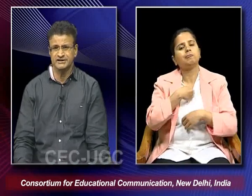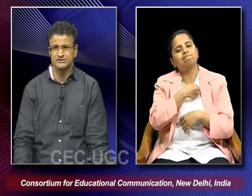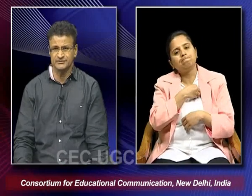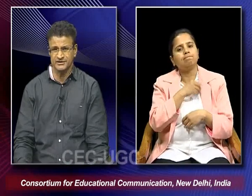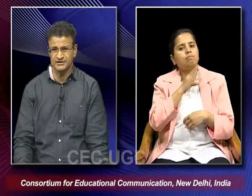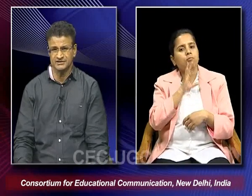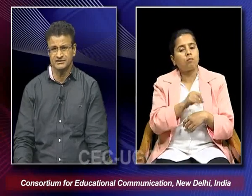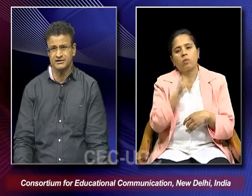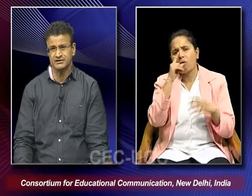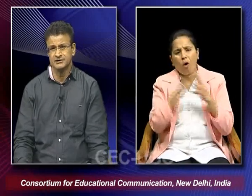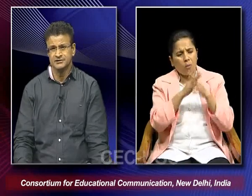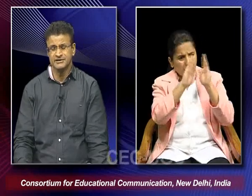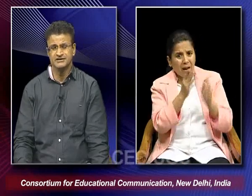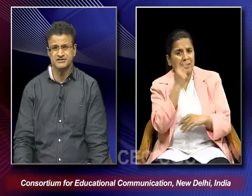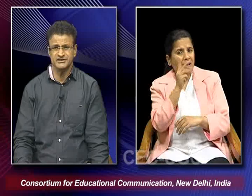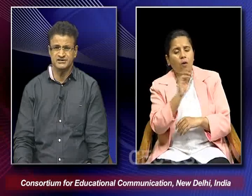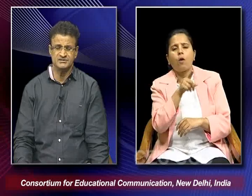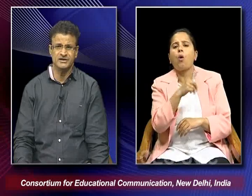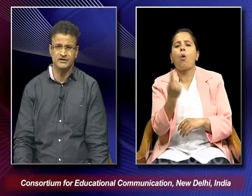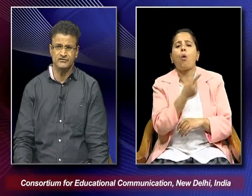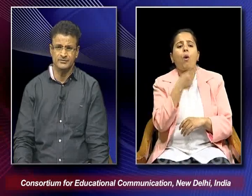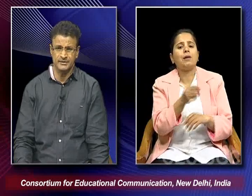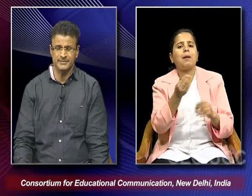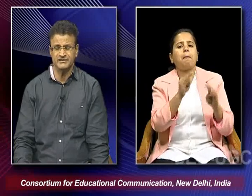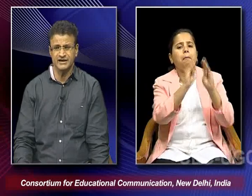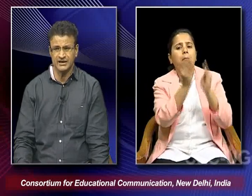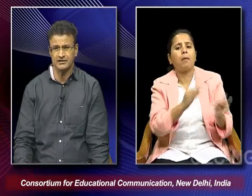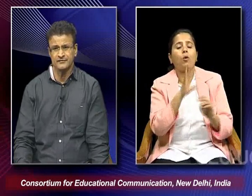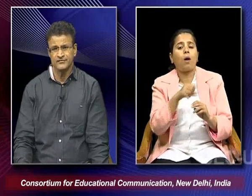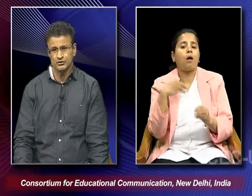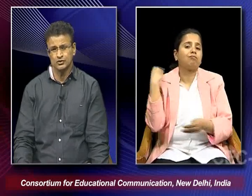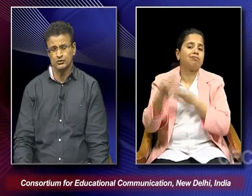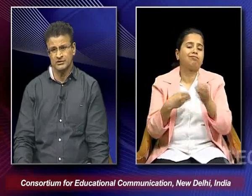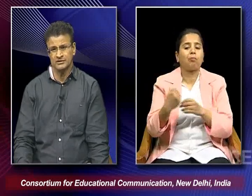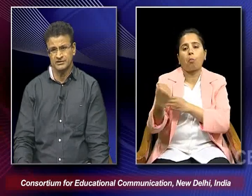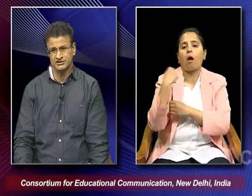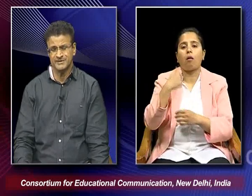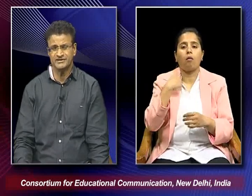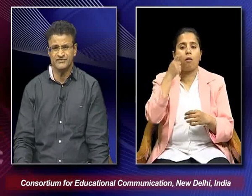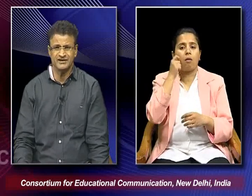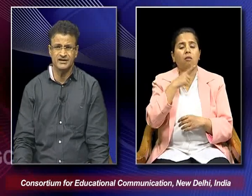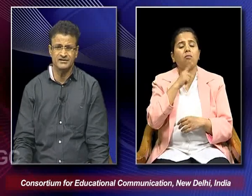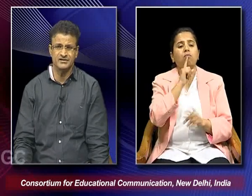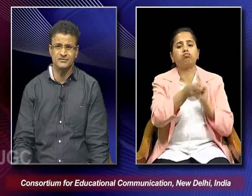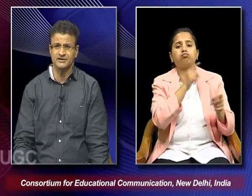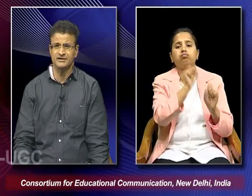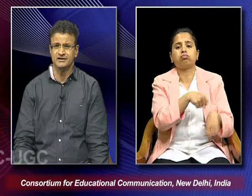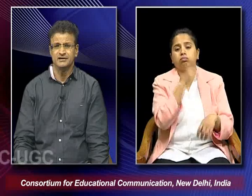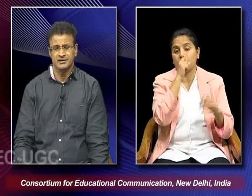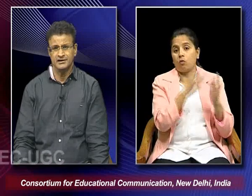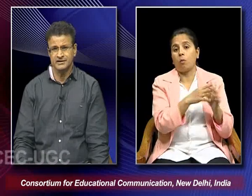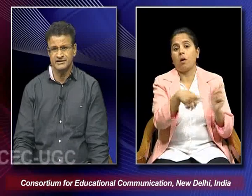being seen as women, rather they are being seen as some kind of a patriarch though despite the fact that they are